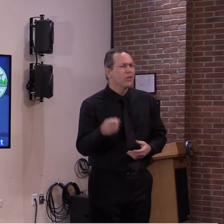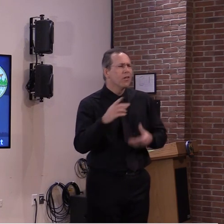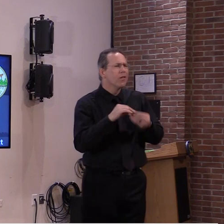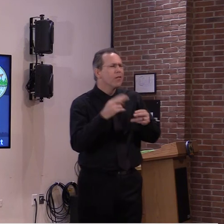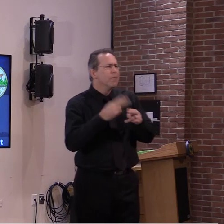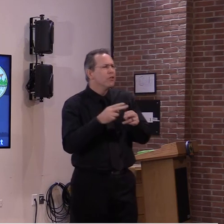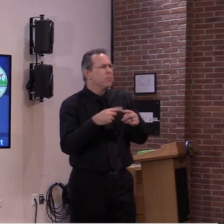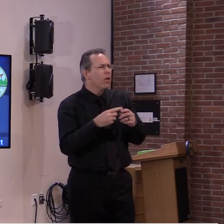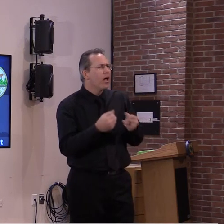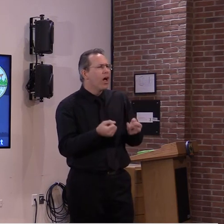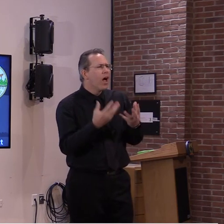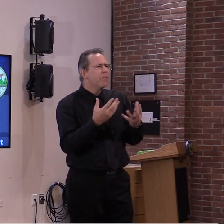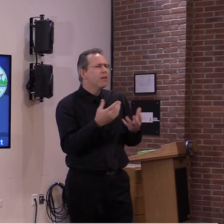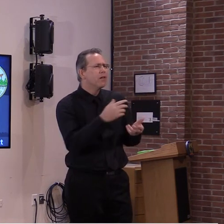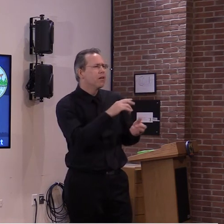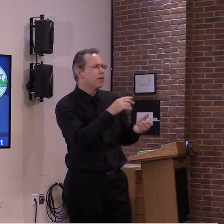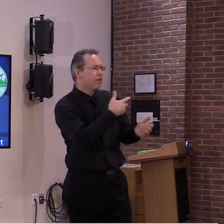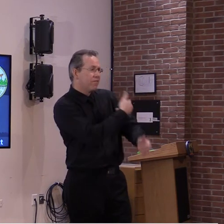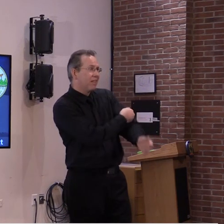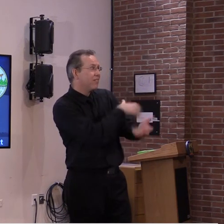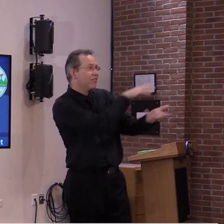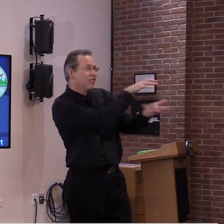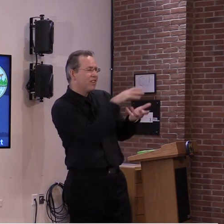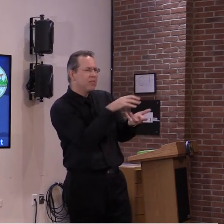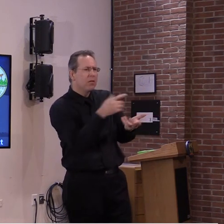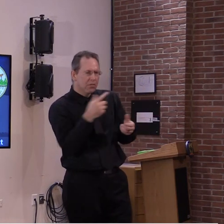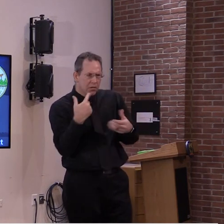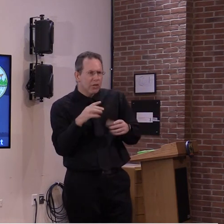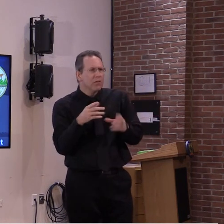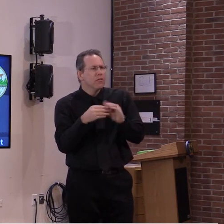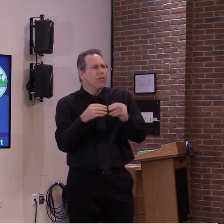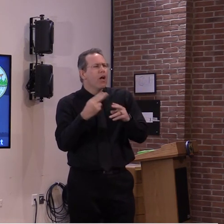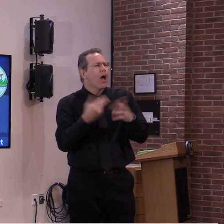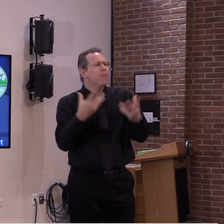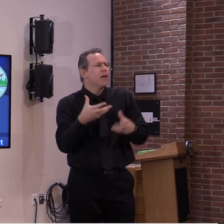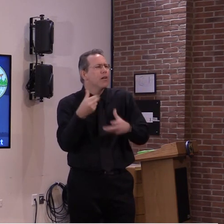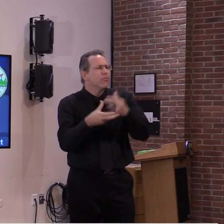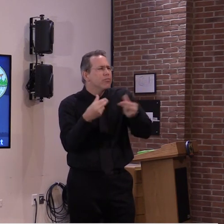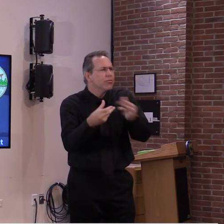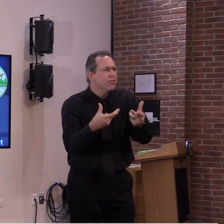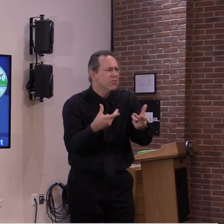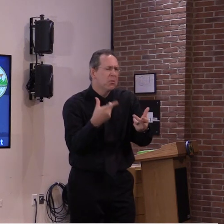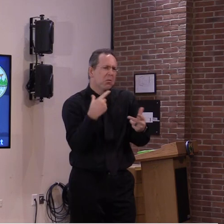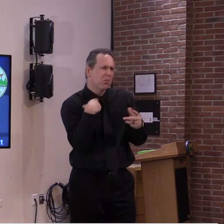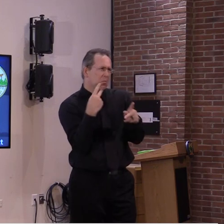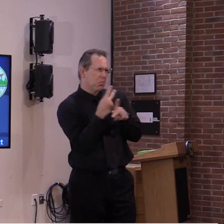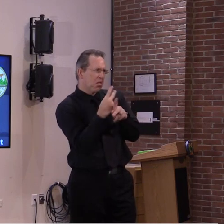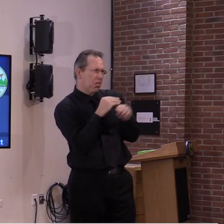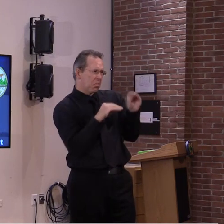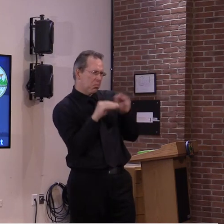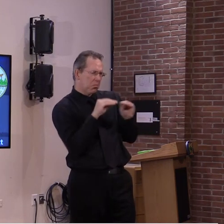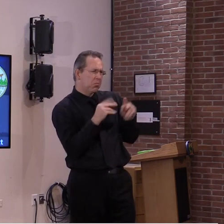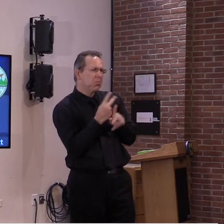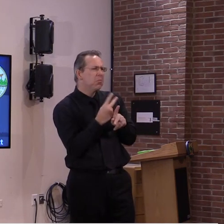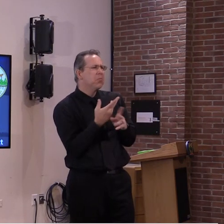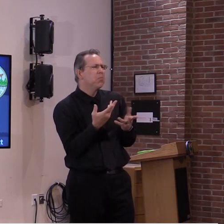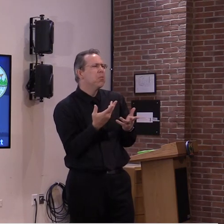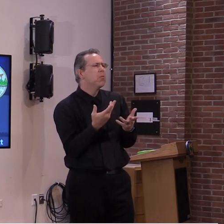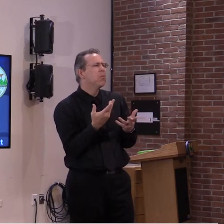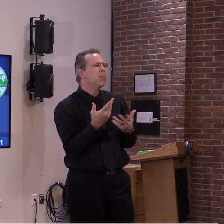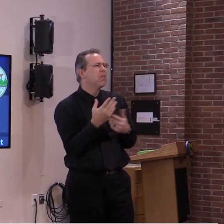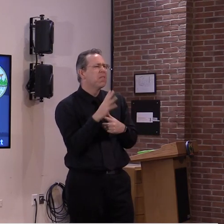you have about 58% have been administered. Is that good enough? Are you satisfied with that